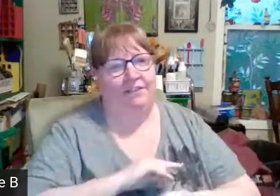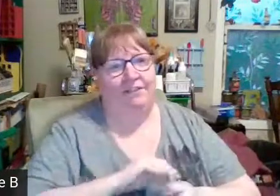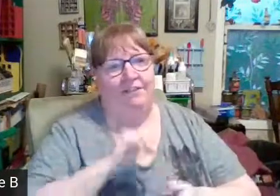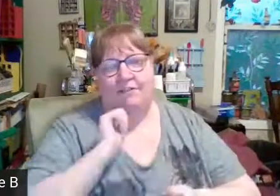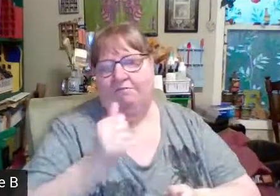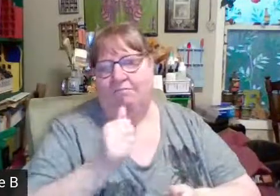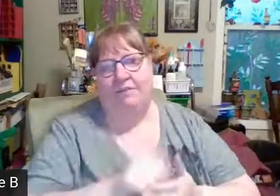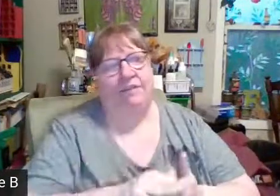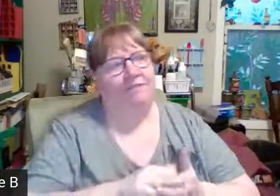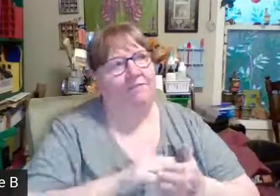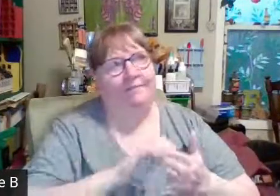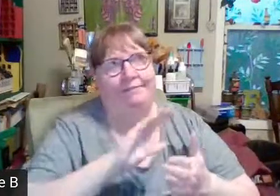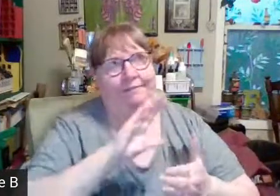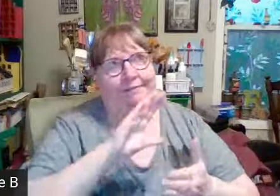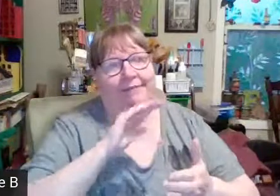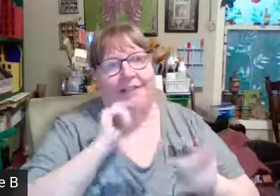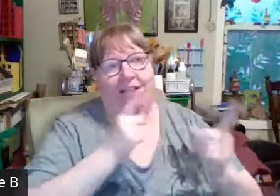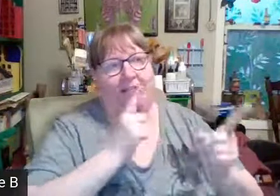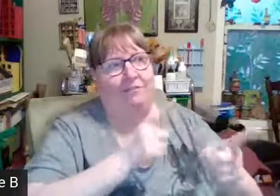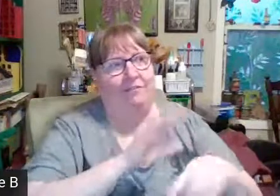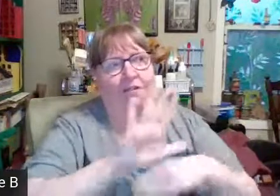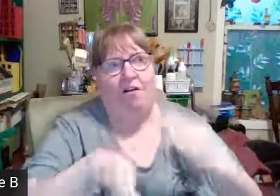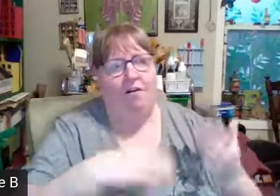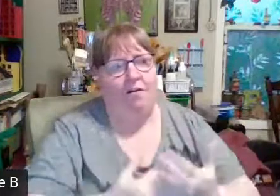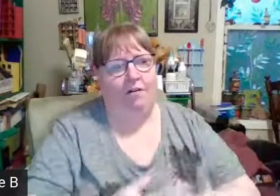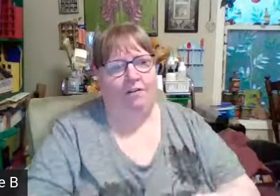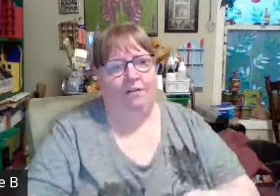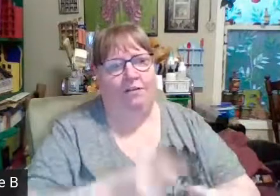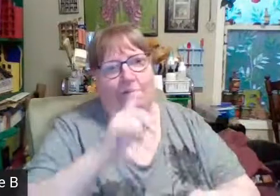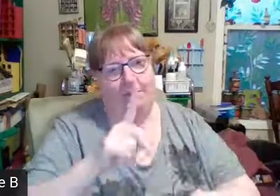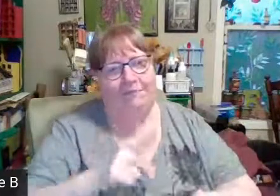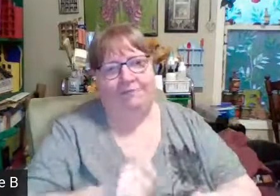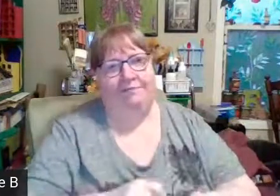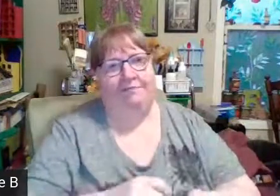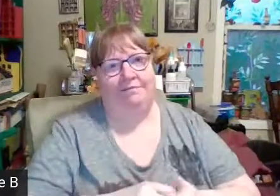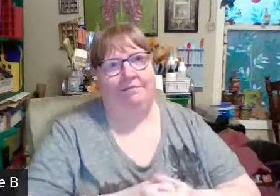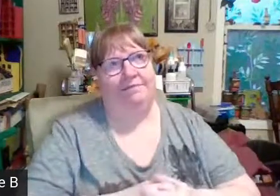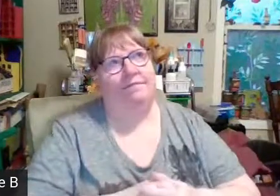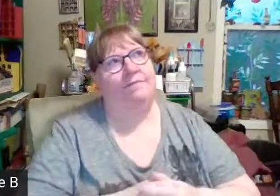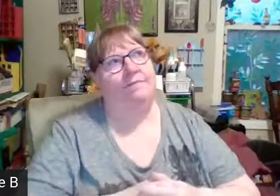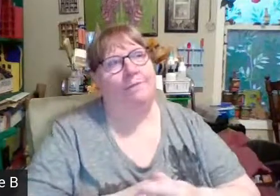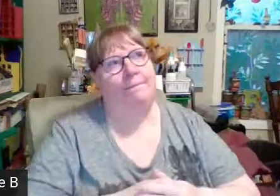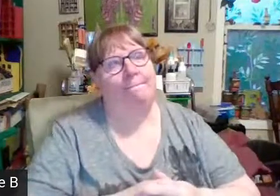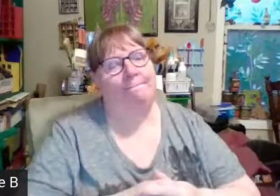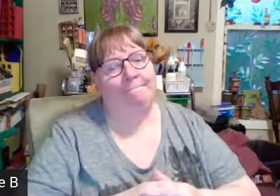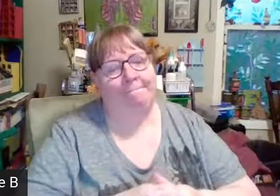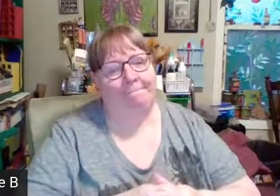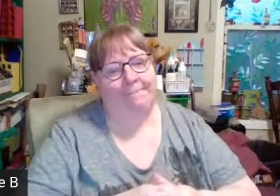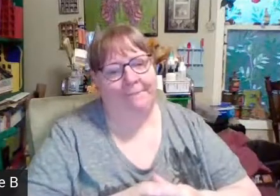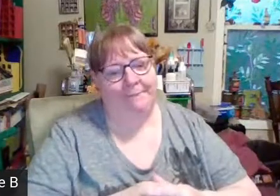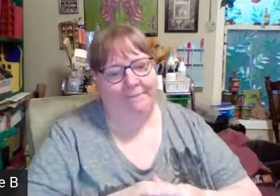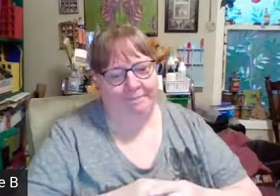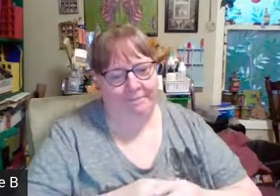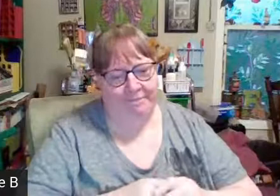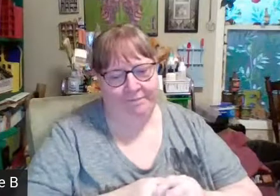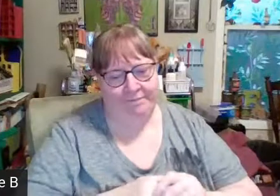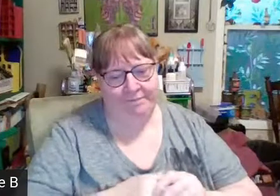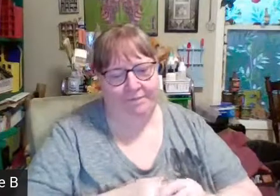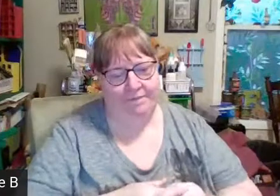It comes straight to me. And anything that comes in my email, it gets its own folder and